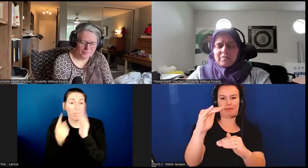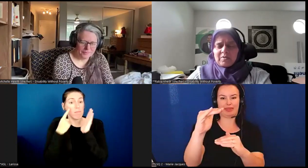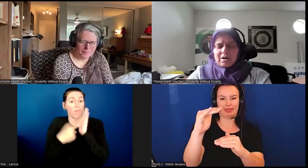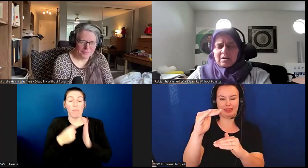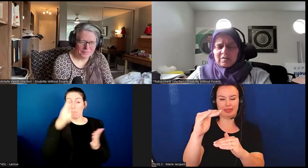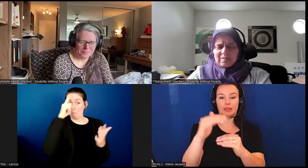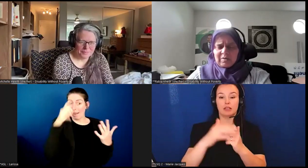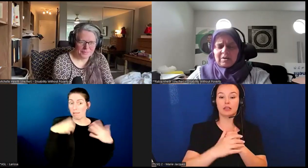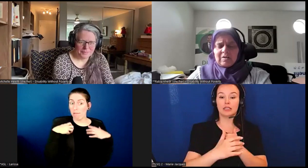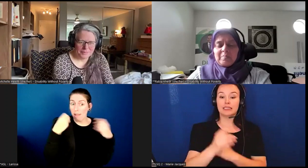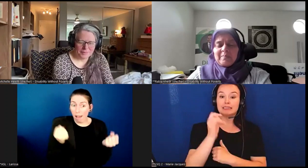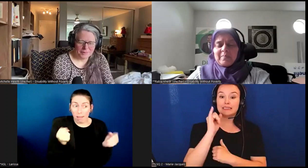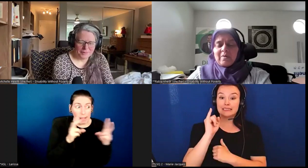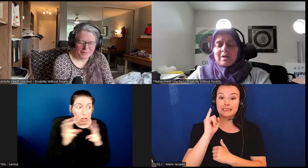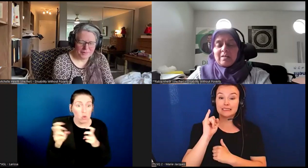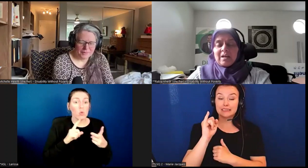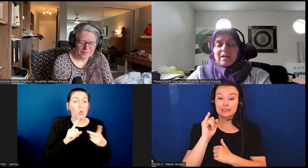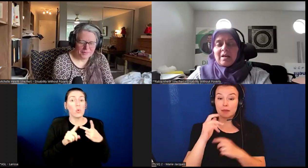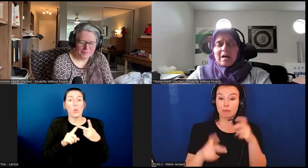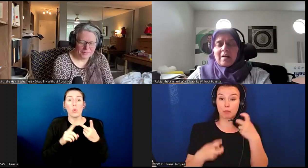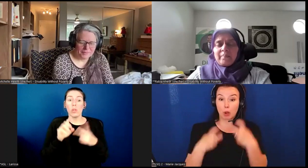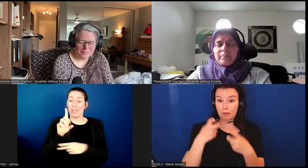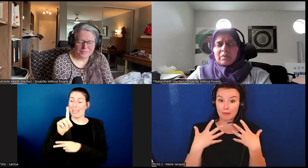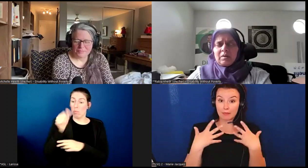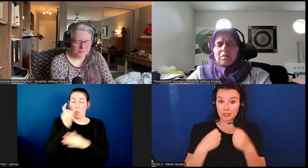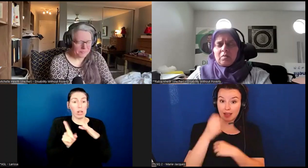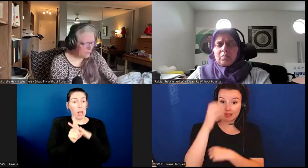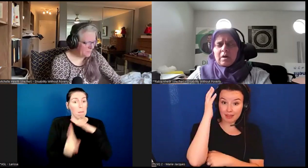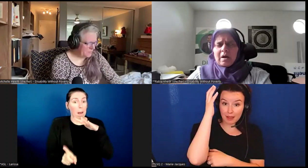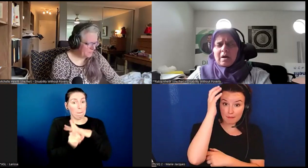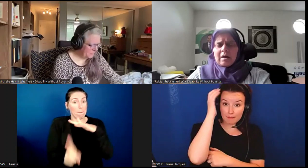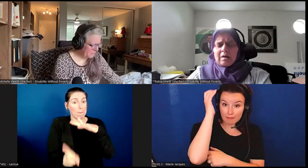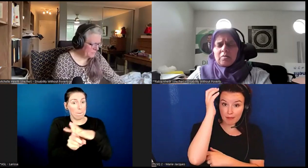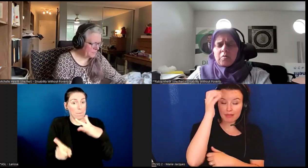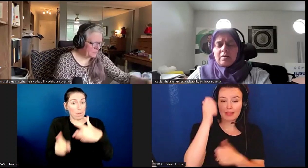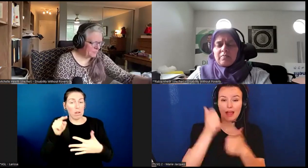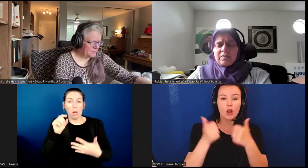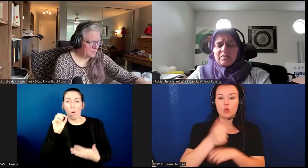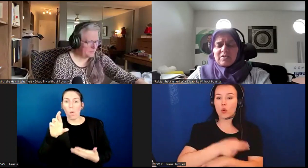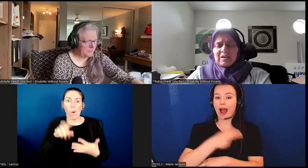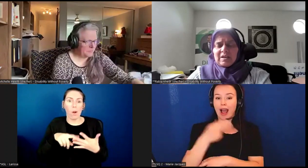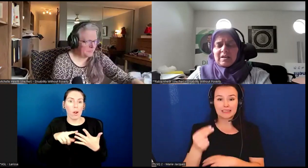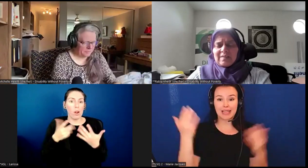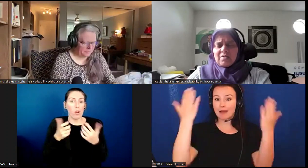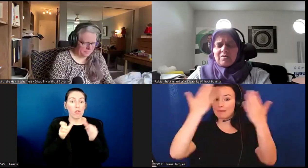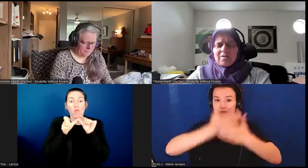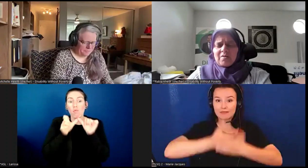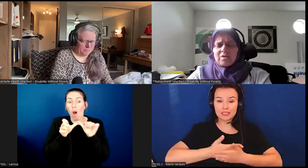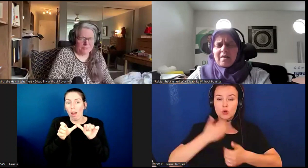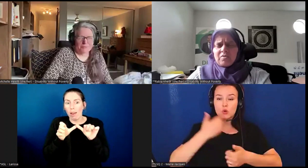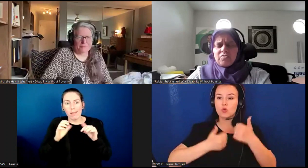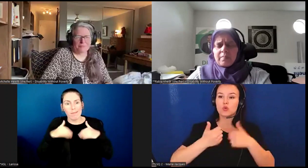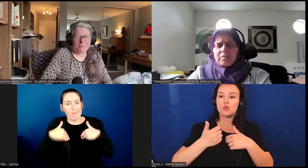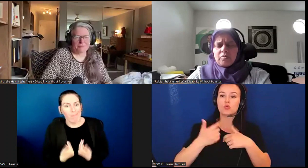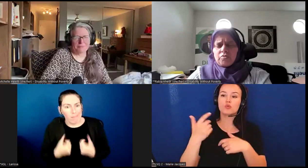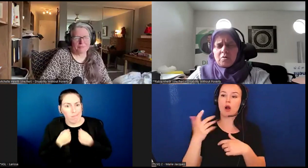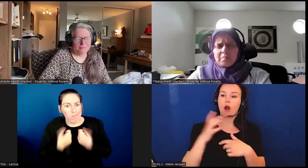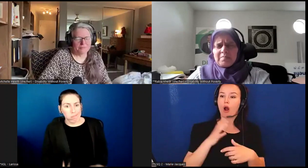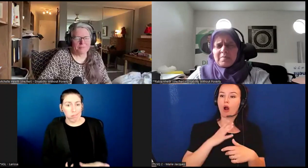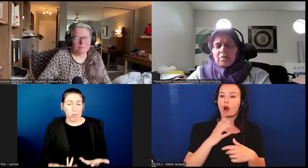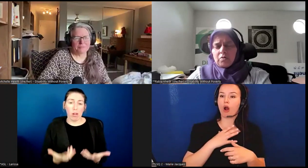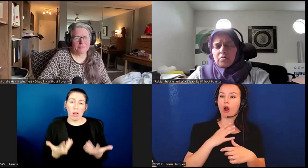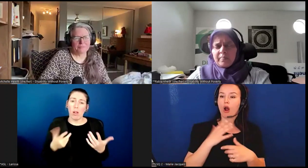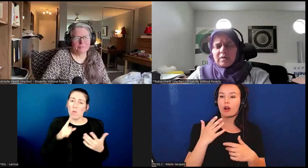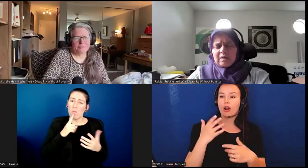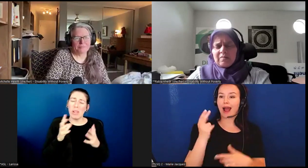with episodic disabilities, people with, um, chronic fatigue, et cetera, have to jump through so